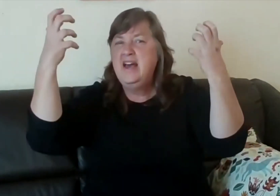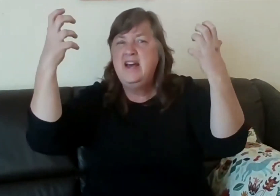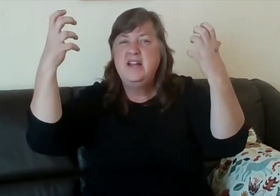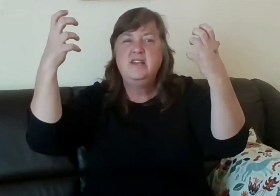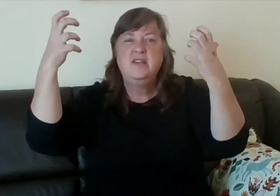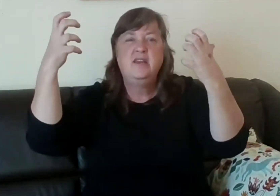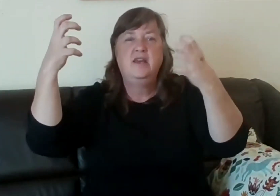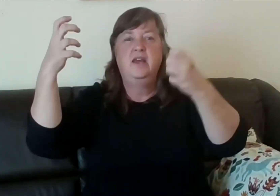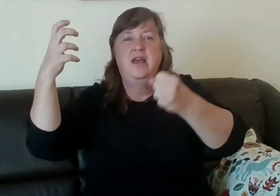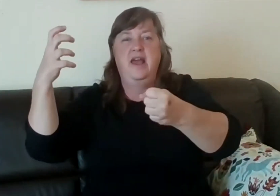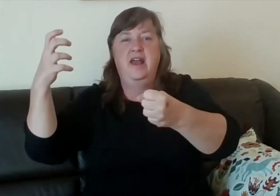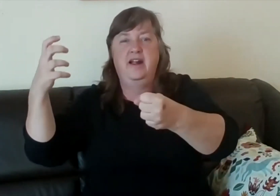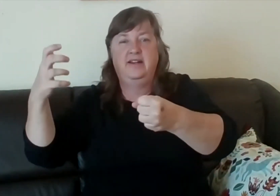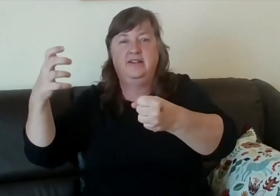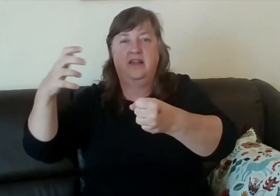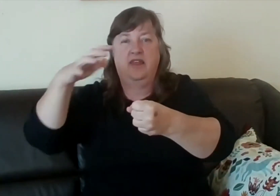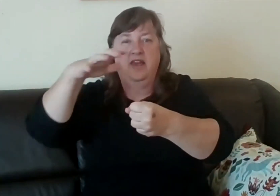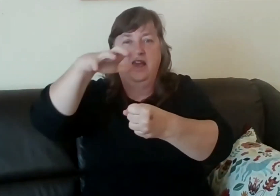mad and they